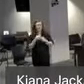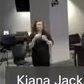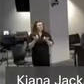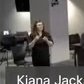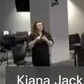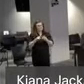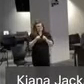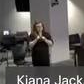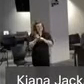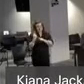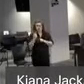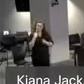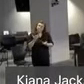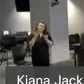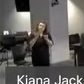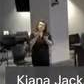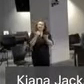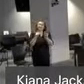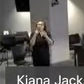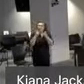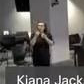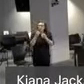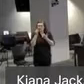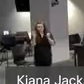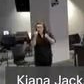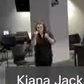and if none, ask for your approval.